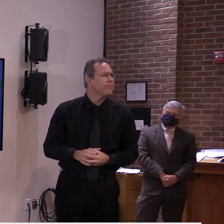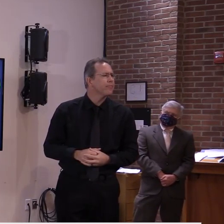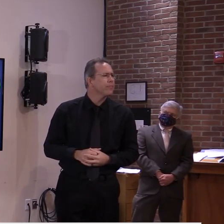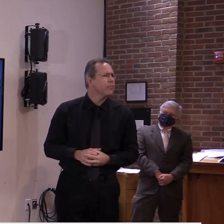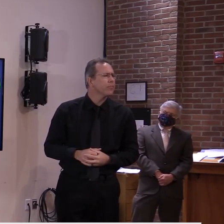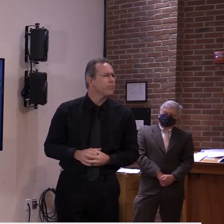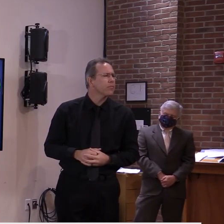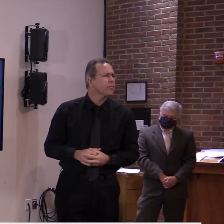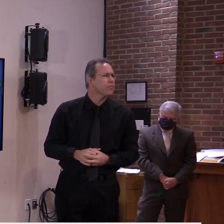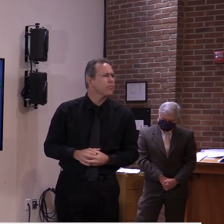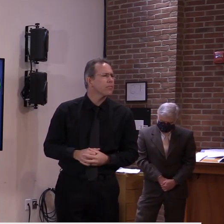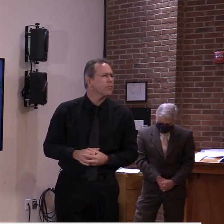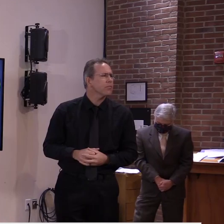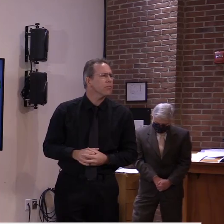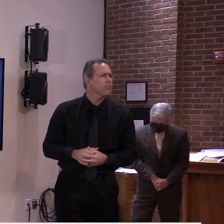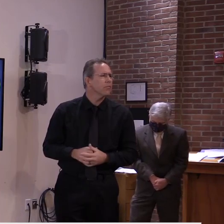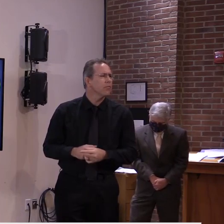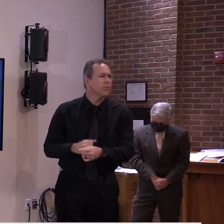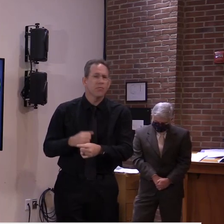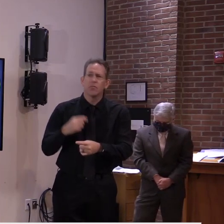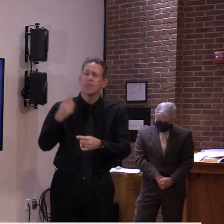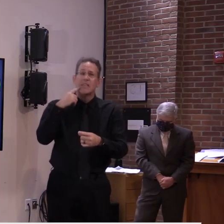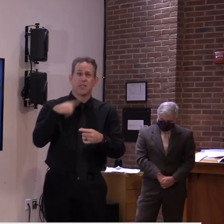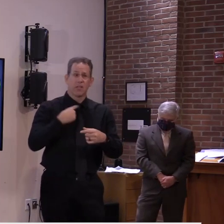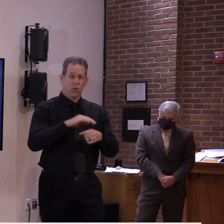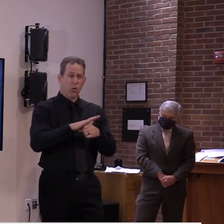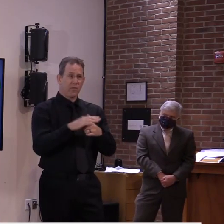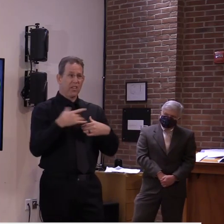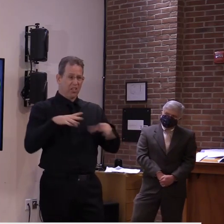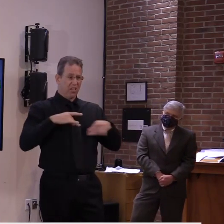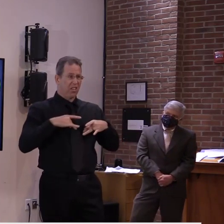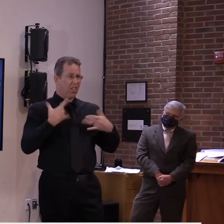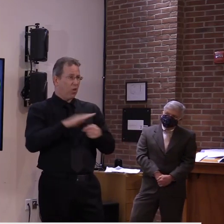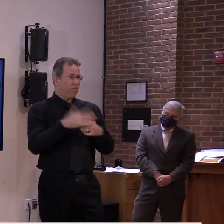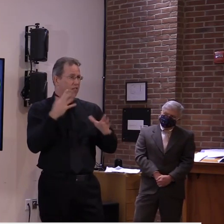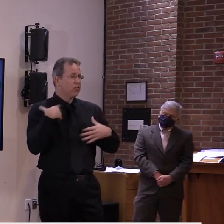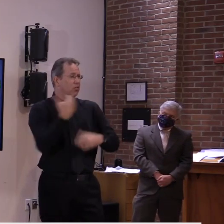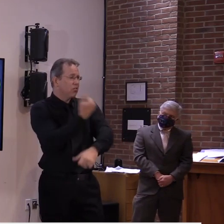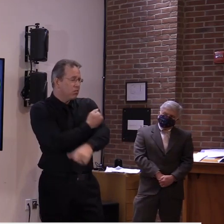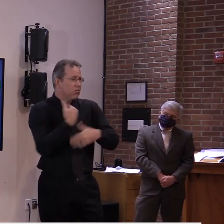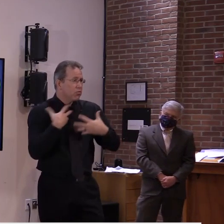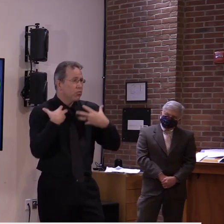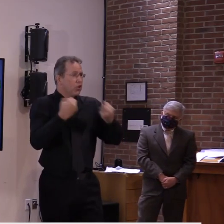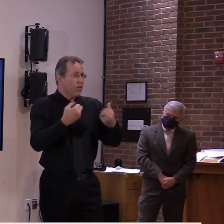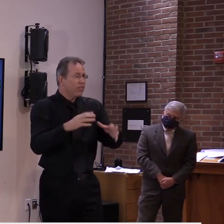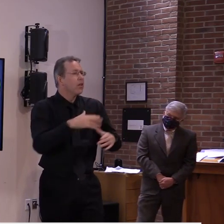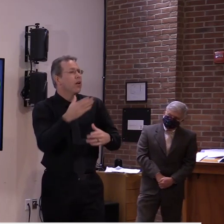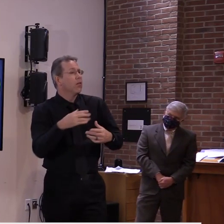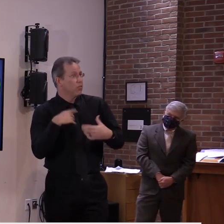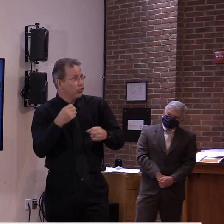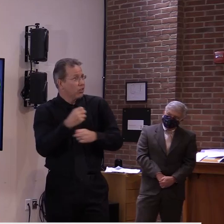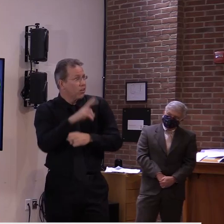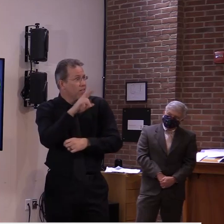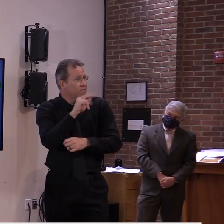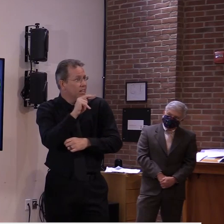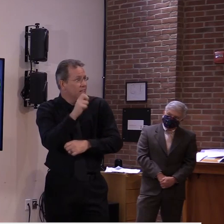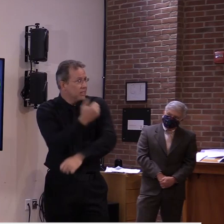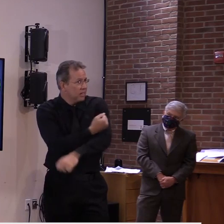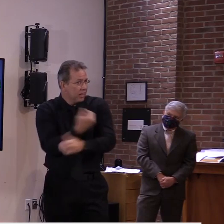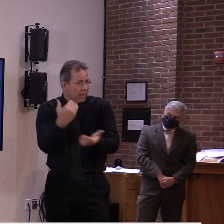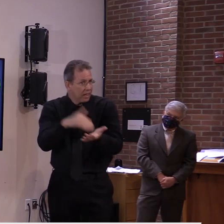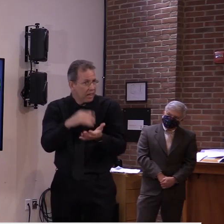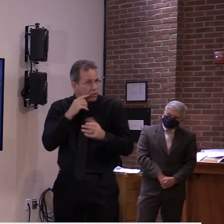nobody knows how long after you've had COVID-19 your own immunity is lasting for,